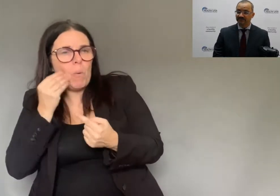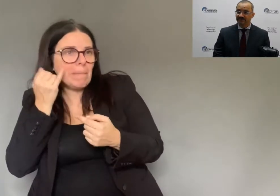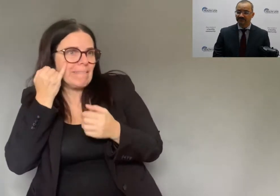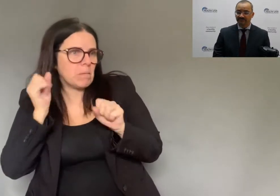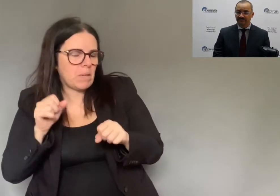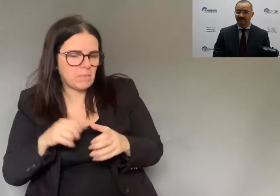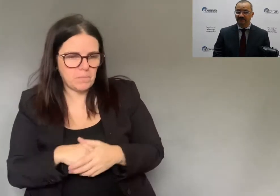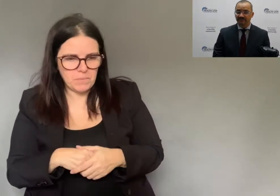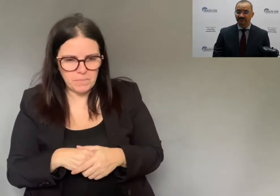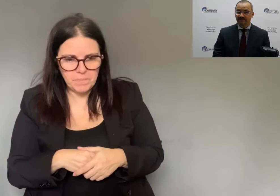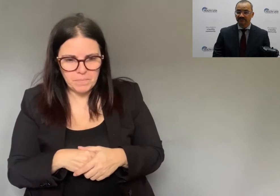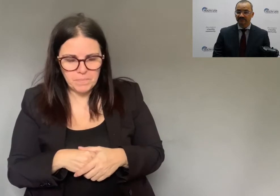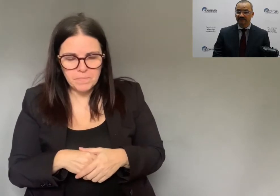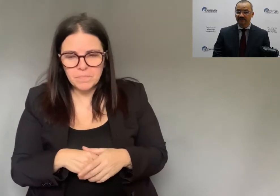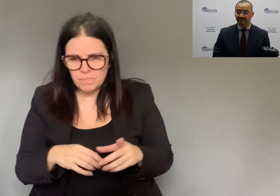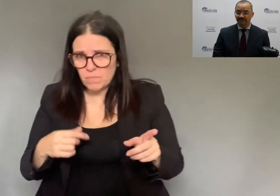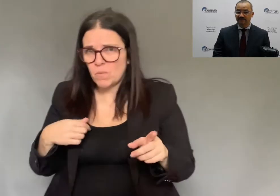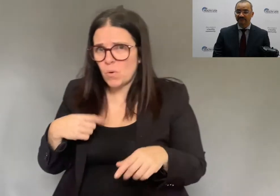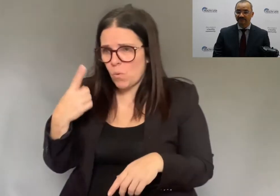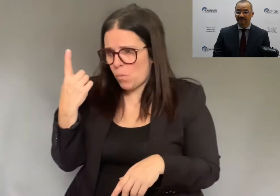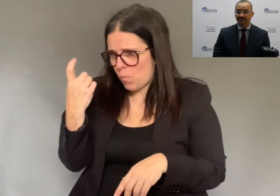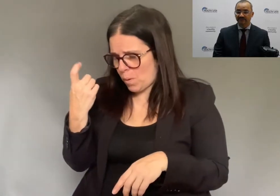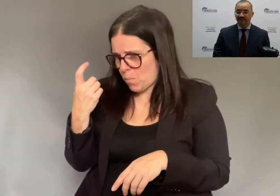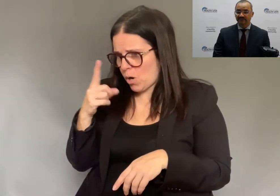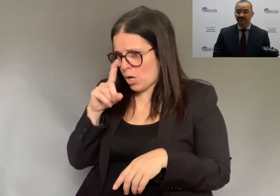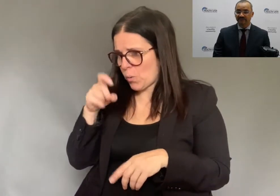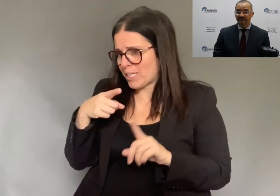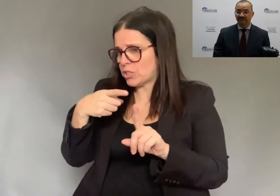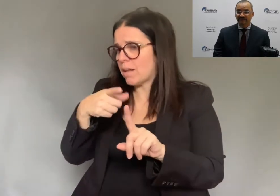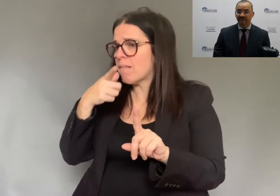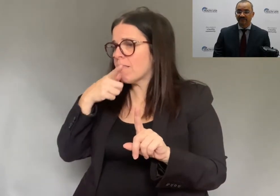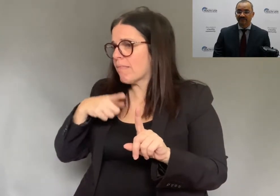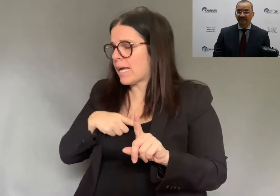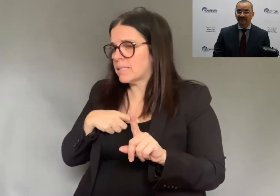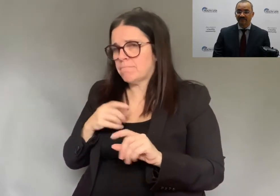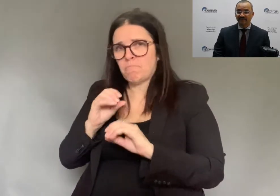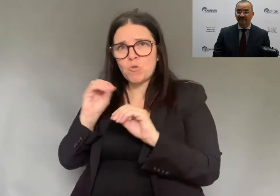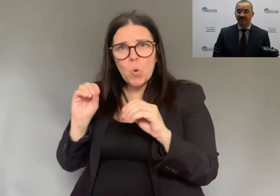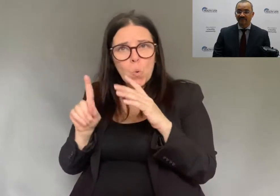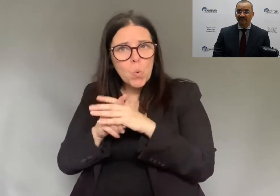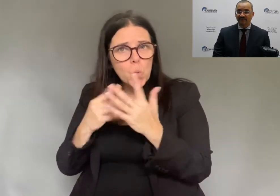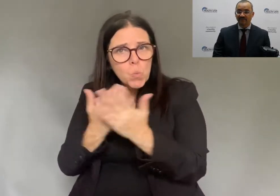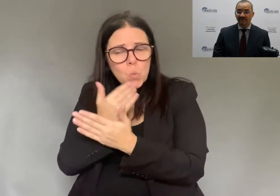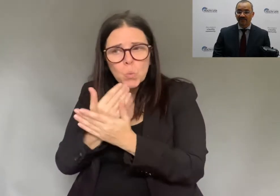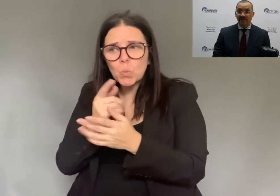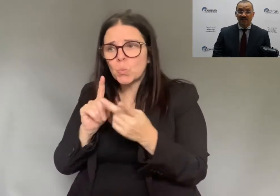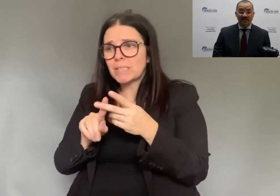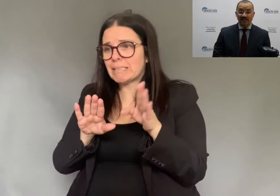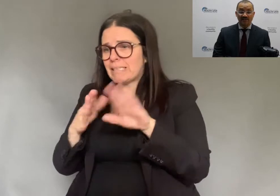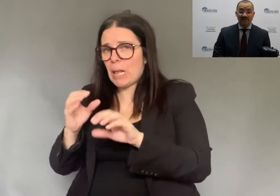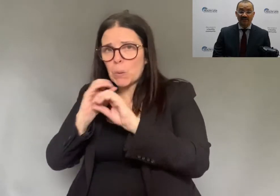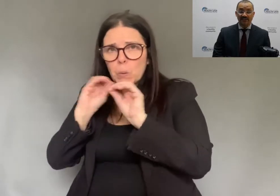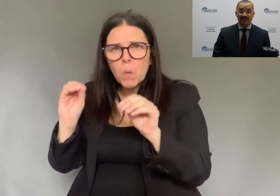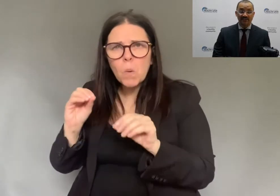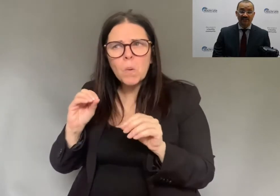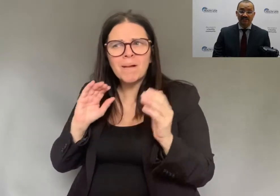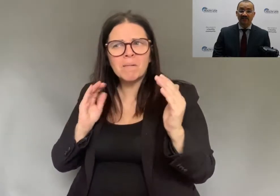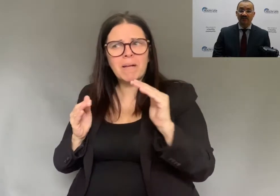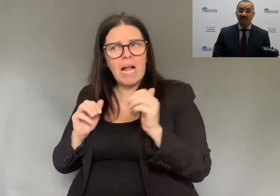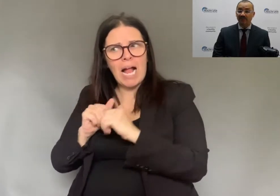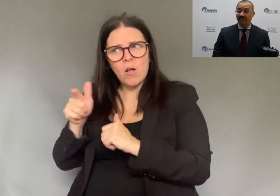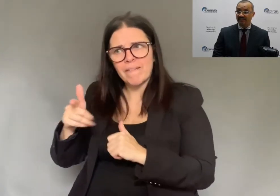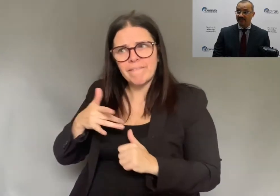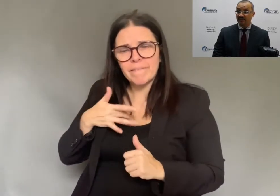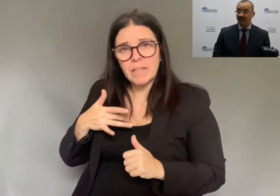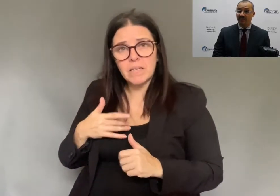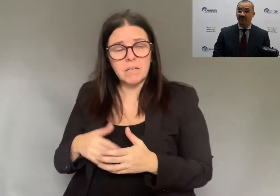had 0 confirmed cases, 0 new deaths. Just your thoughts on that when you heard those numbers. No, I think that's the